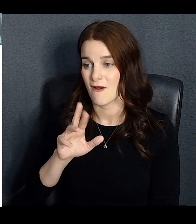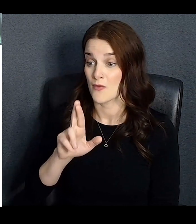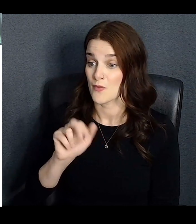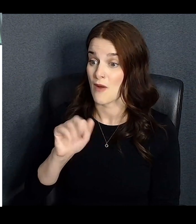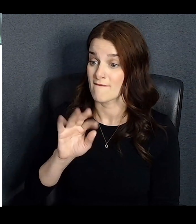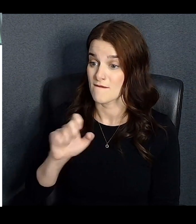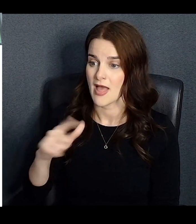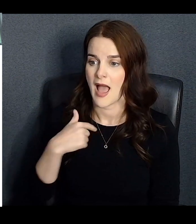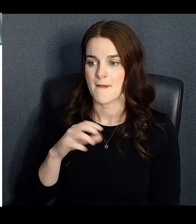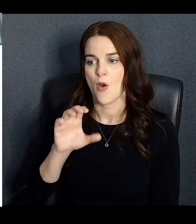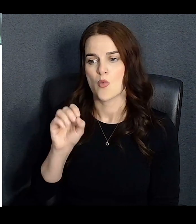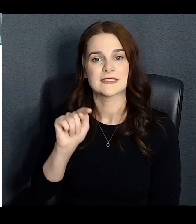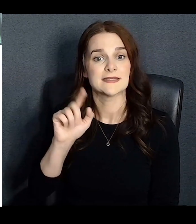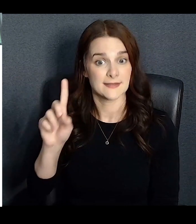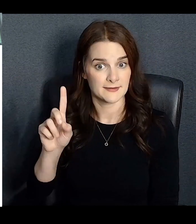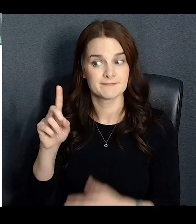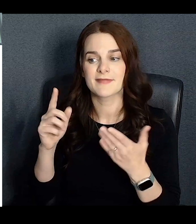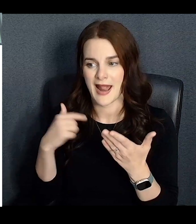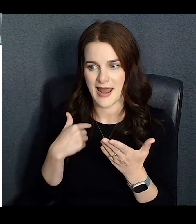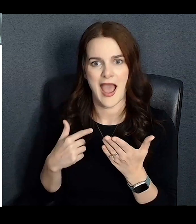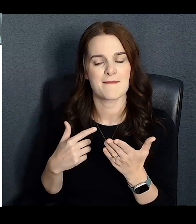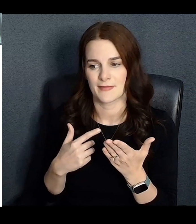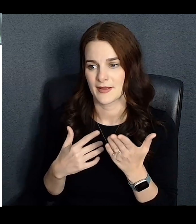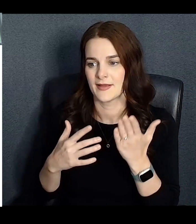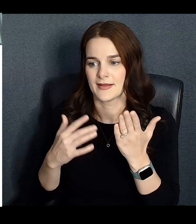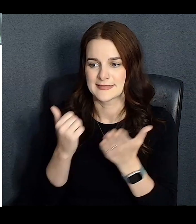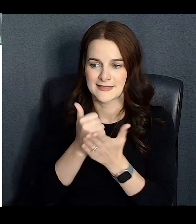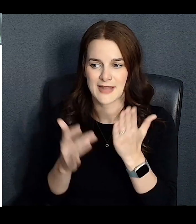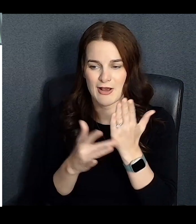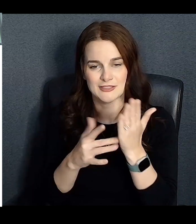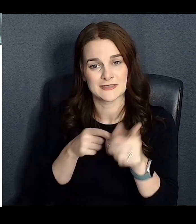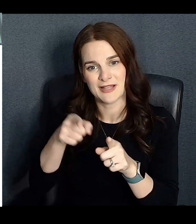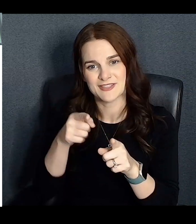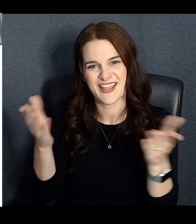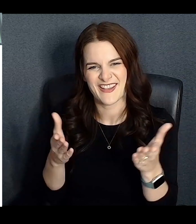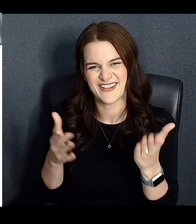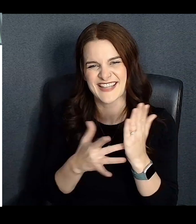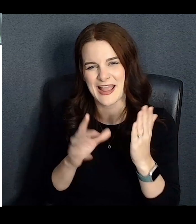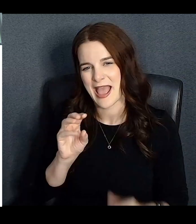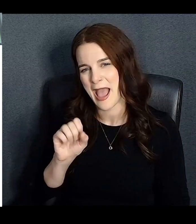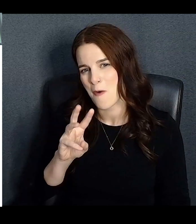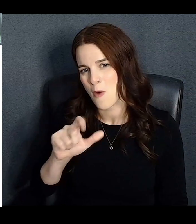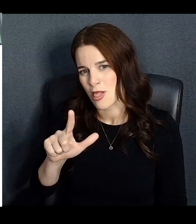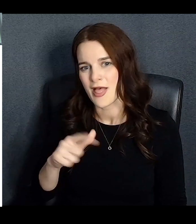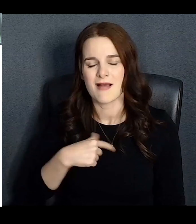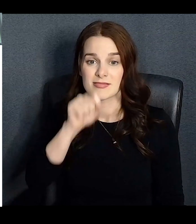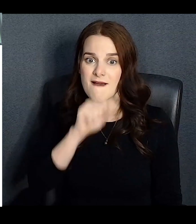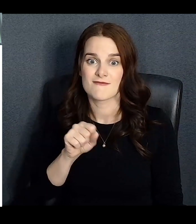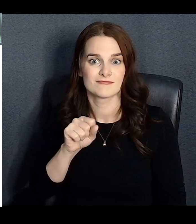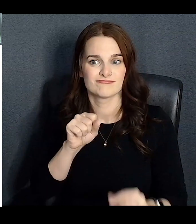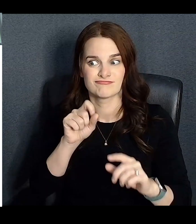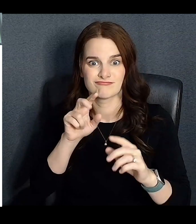and assistive technology specialist at Tech Owl. I just love thinking about accessibility in all kinds of